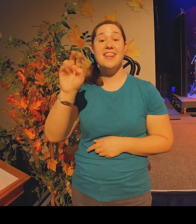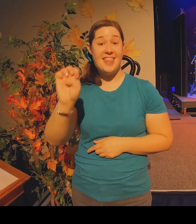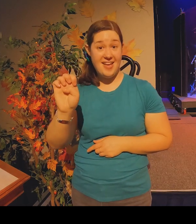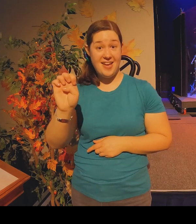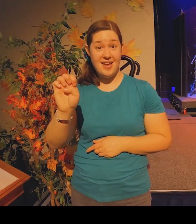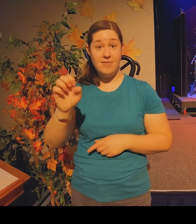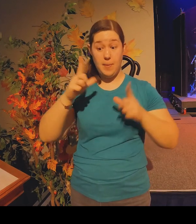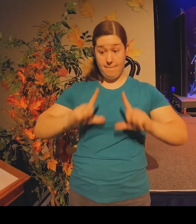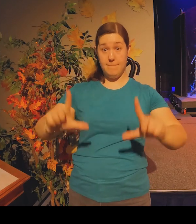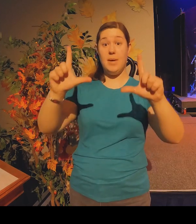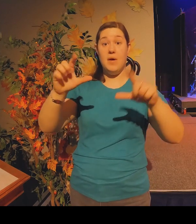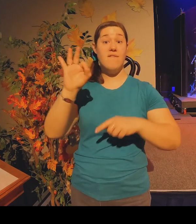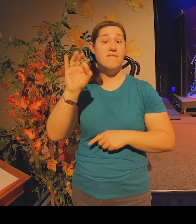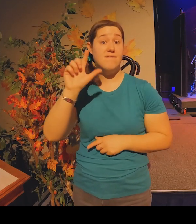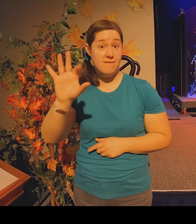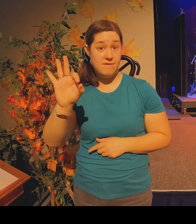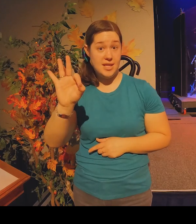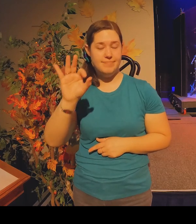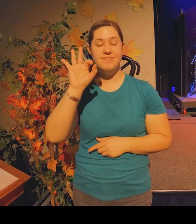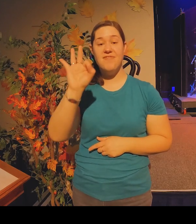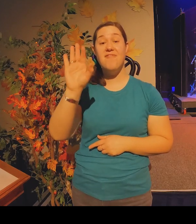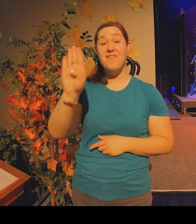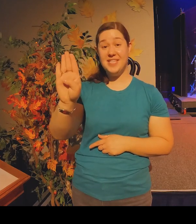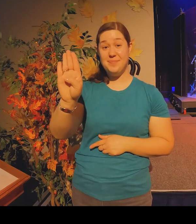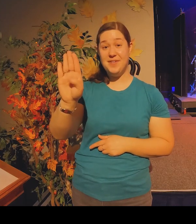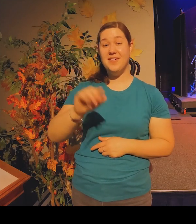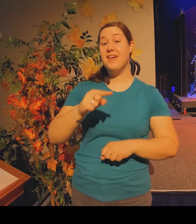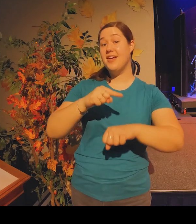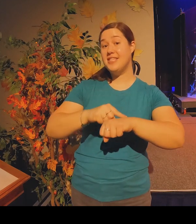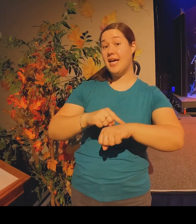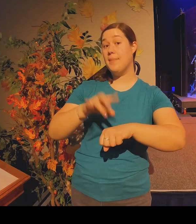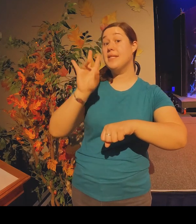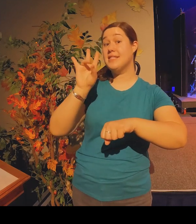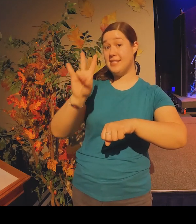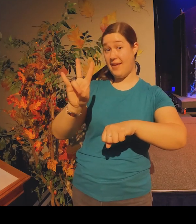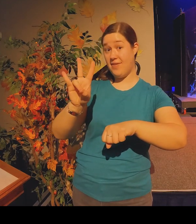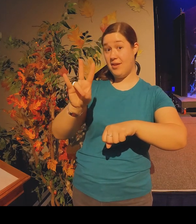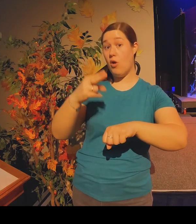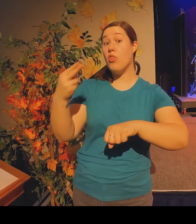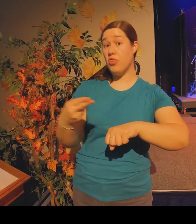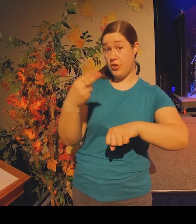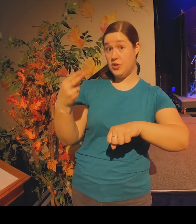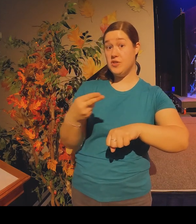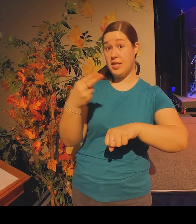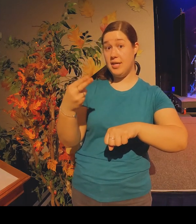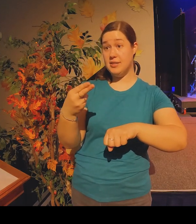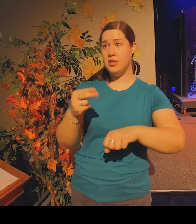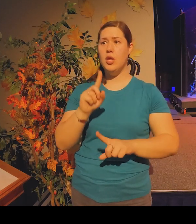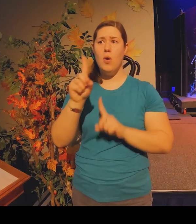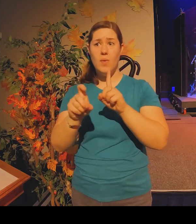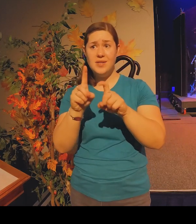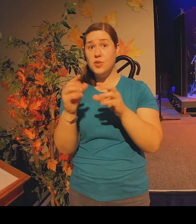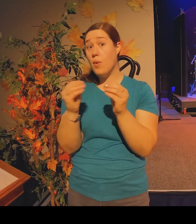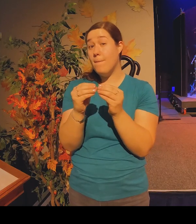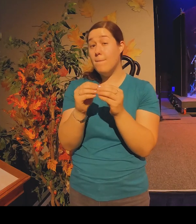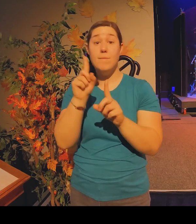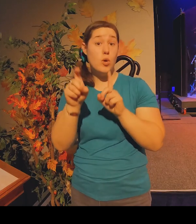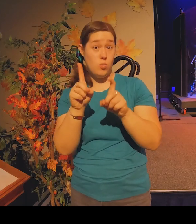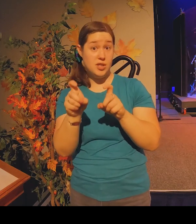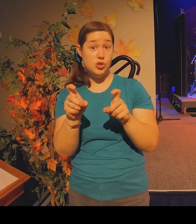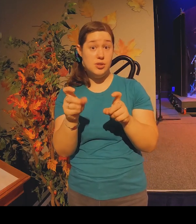recording if you aren't able to join us at 7 o'clock on Thursday. So that'll be part of this series as well, and we encourage you to join